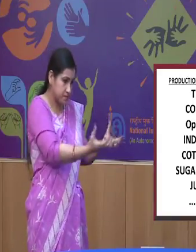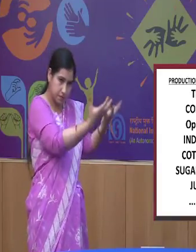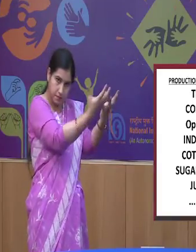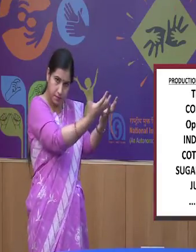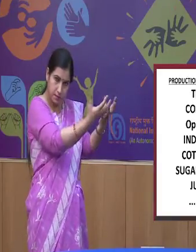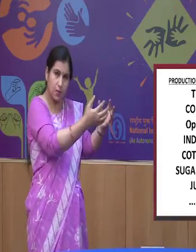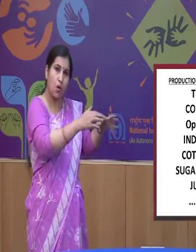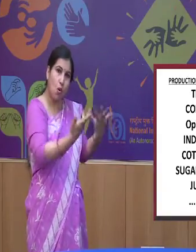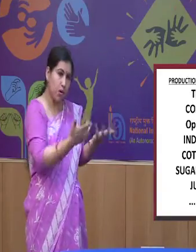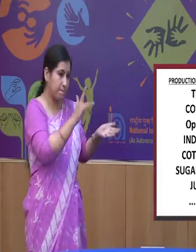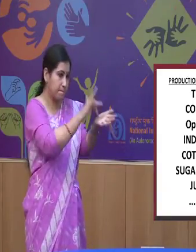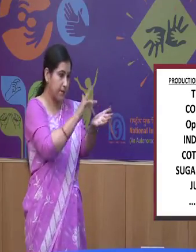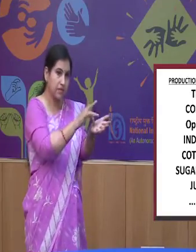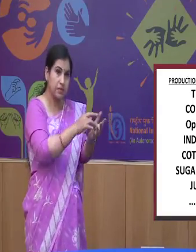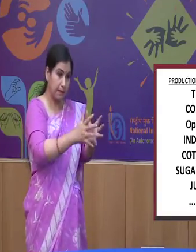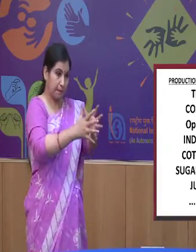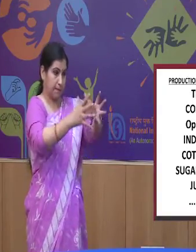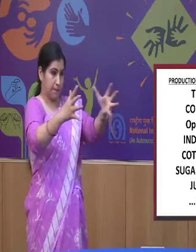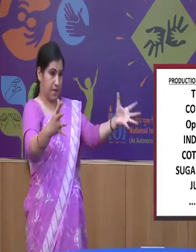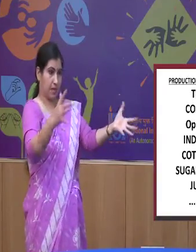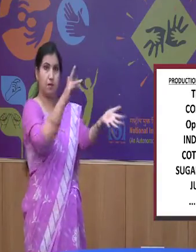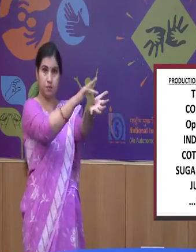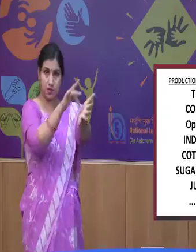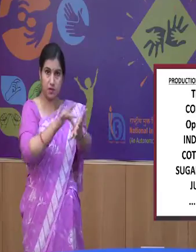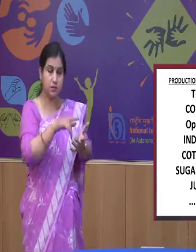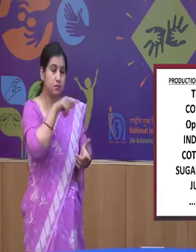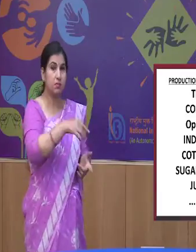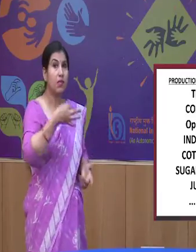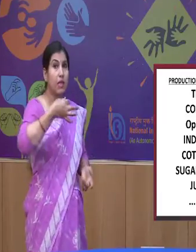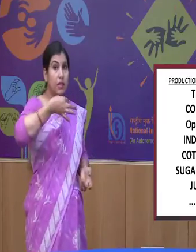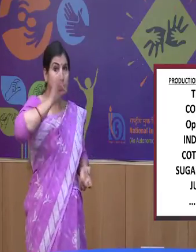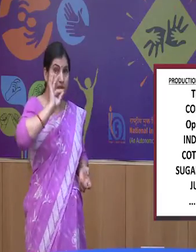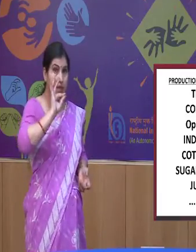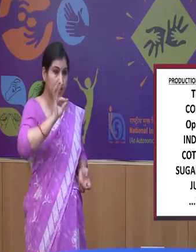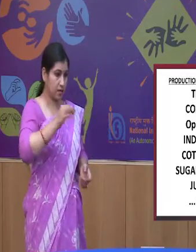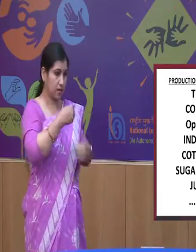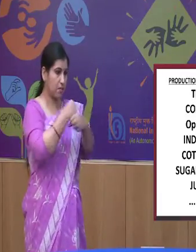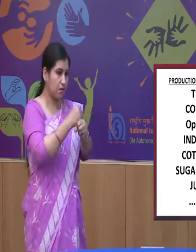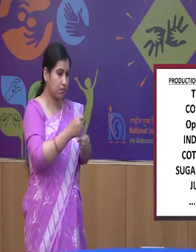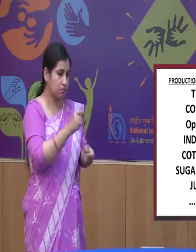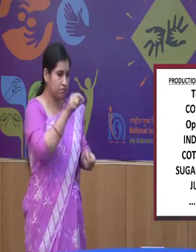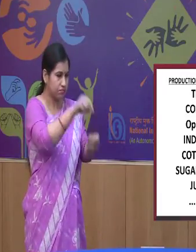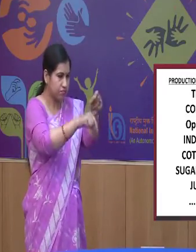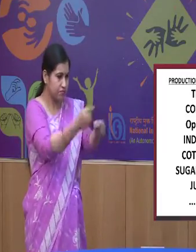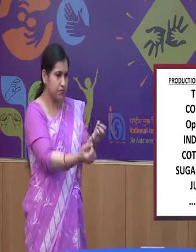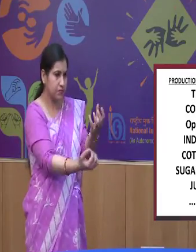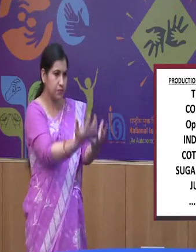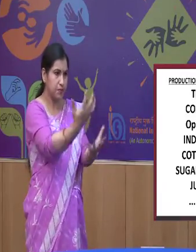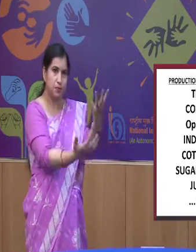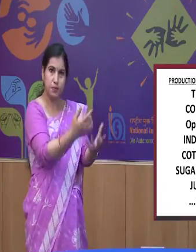or those big areas where tea is grown, the working conditions